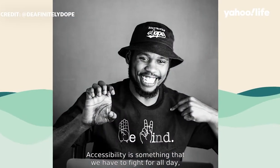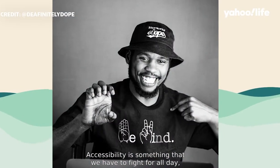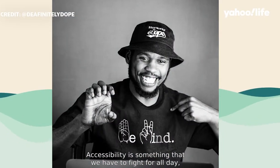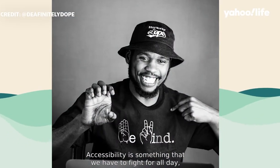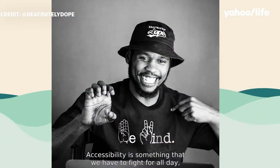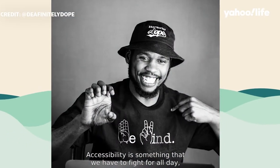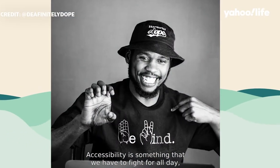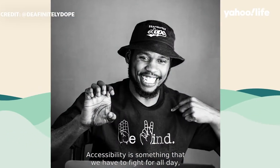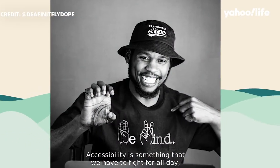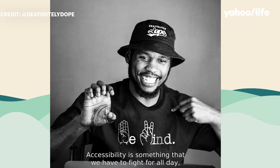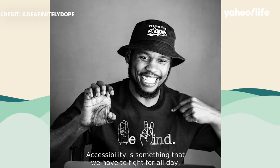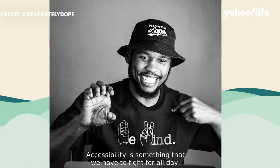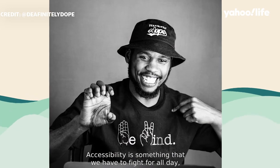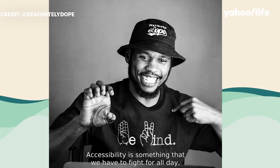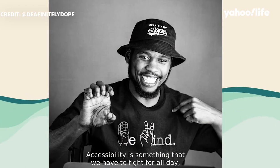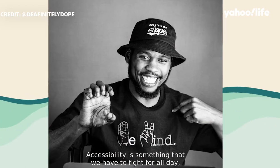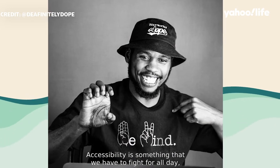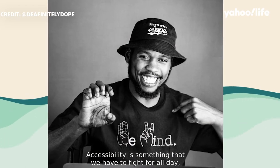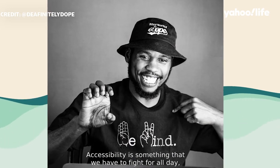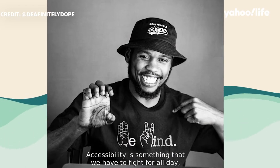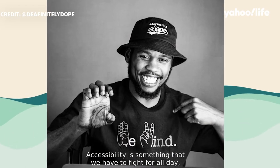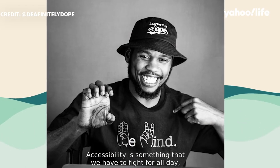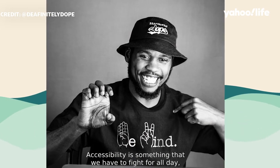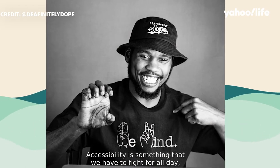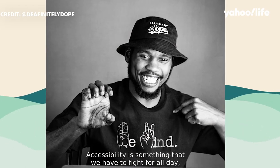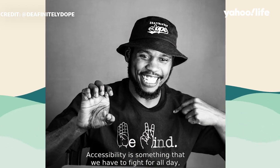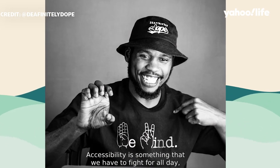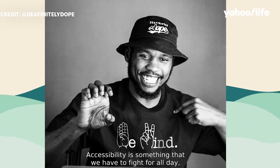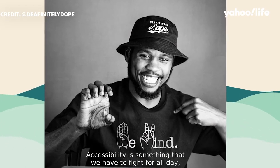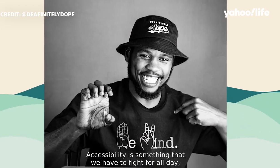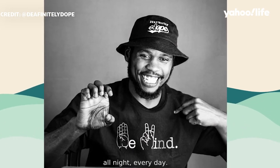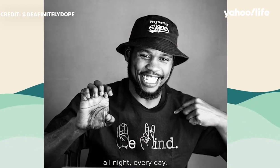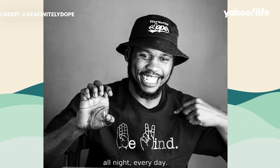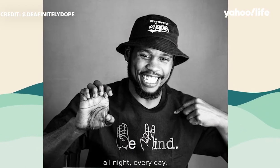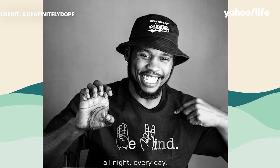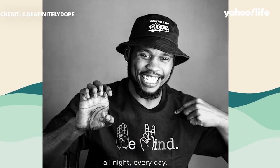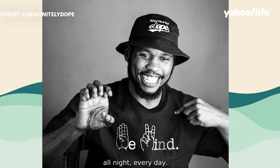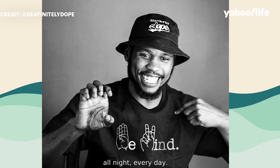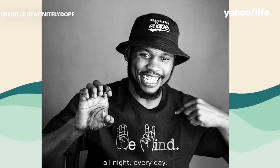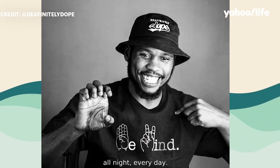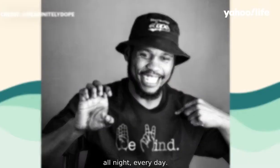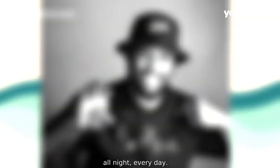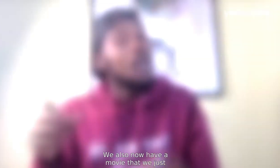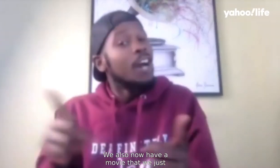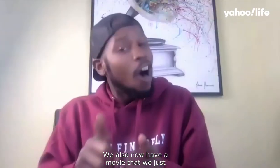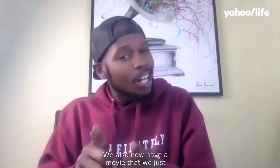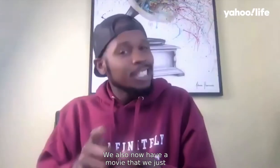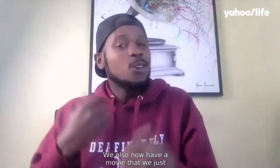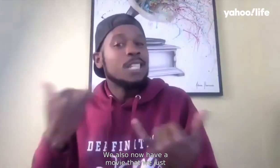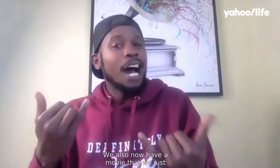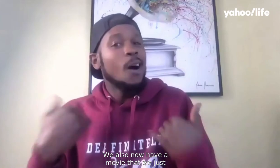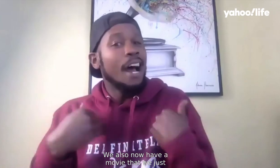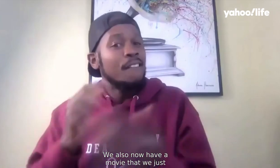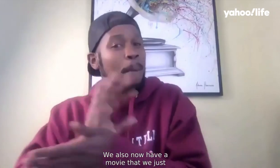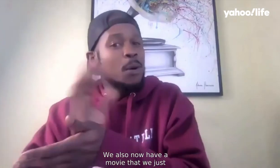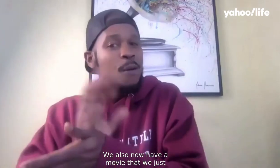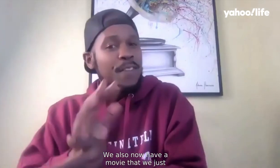Accessibility is something that we have to fight for all day, all night, every day. We also now have a movie that